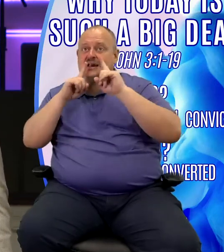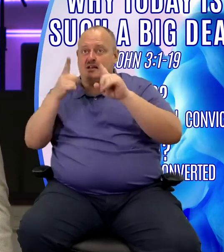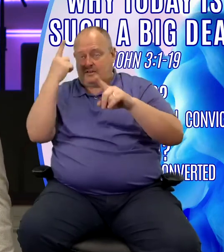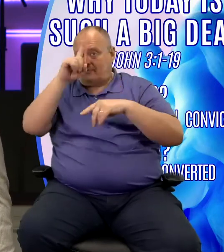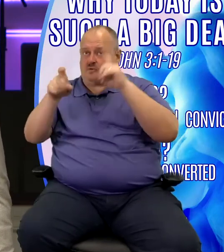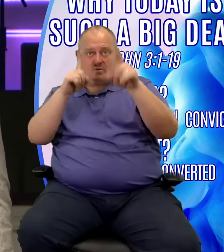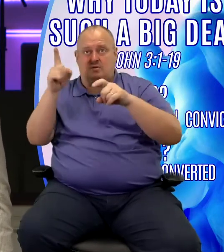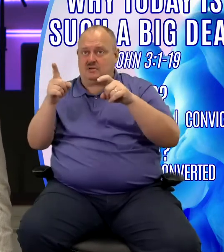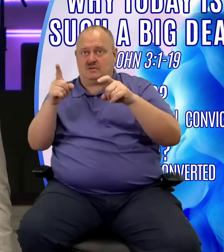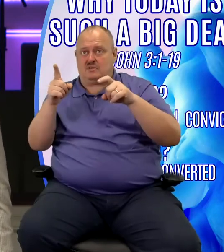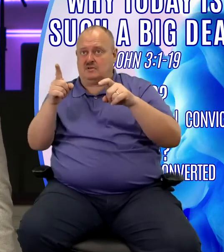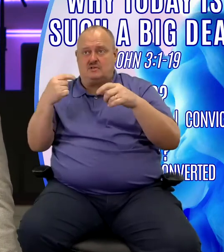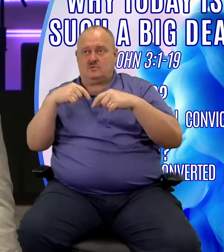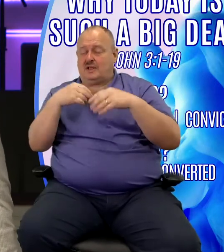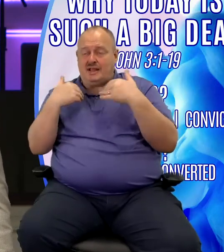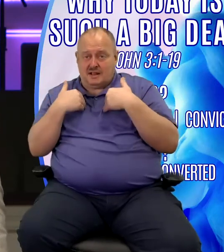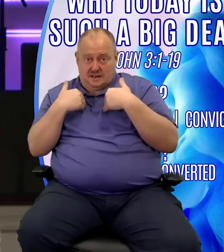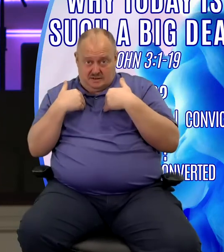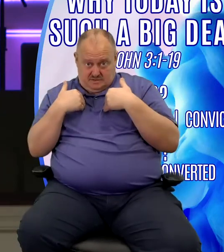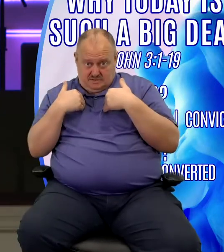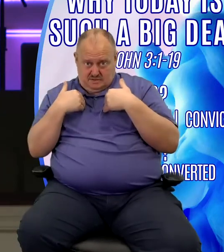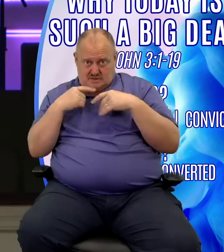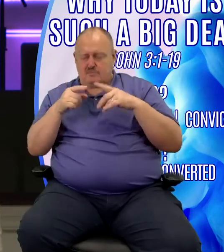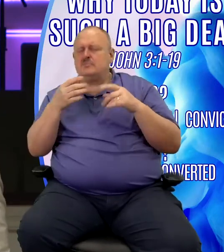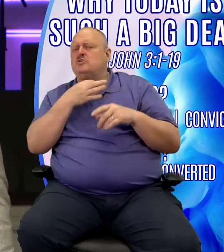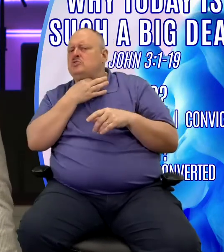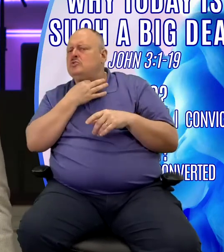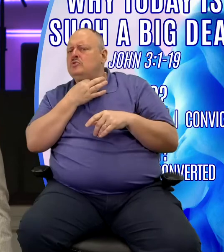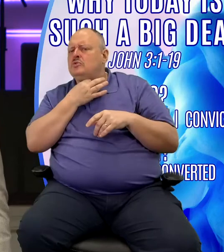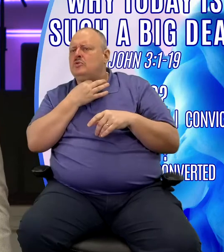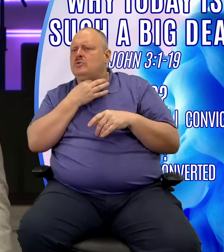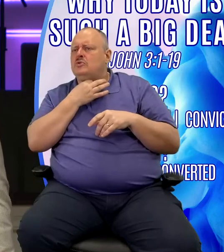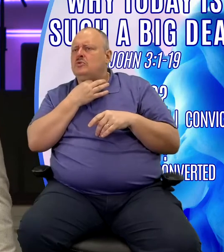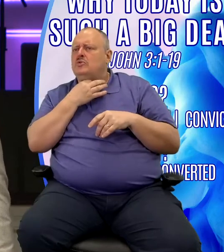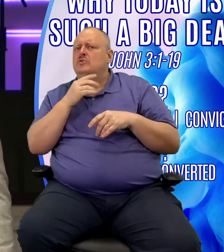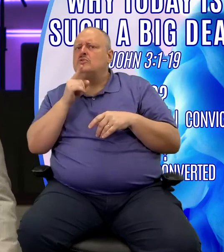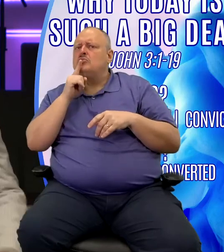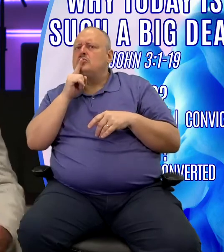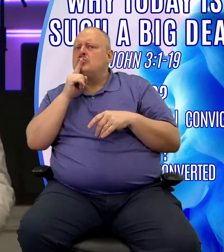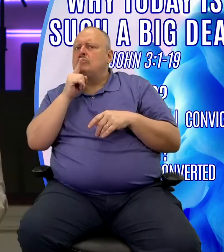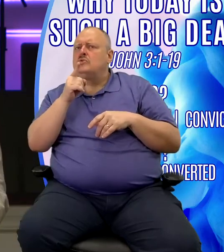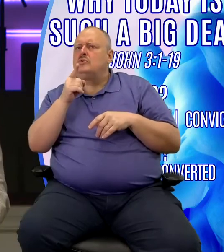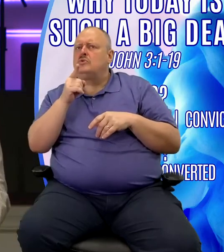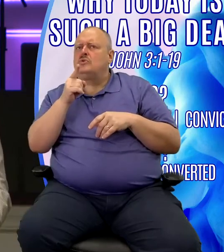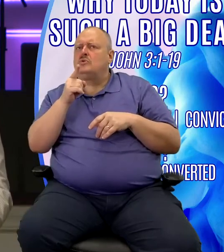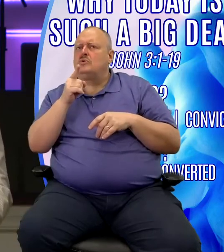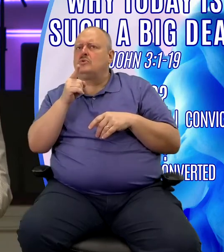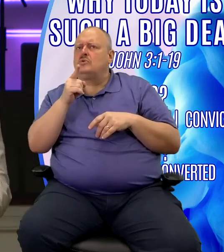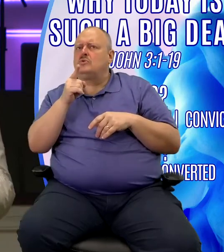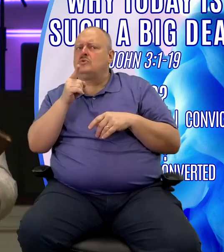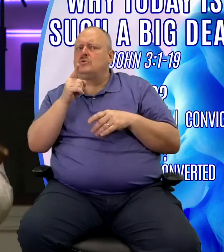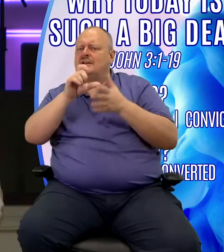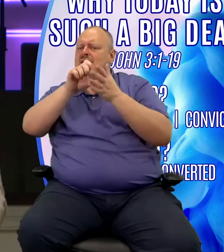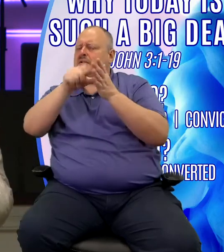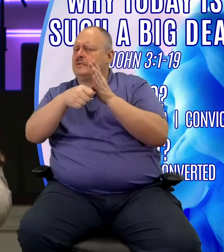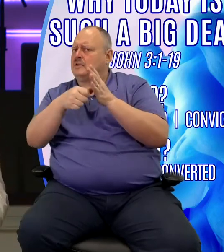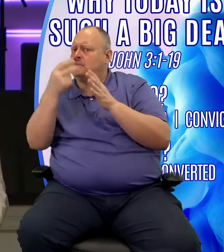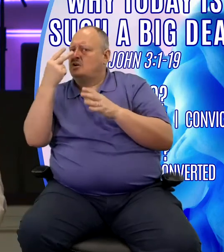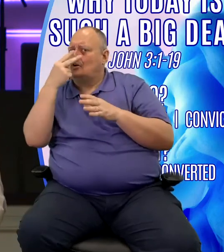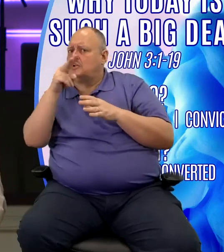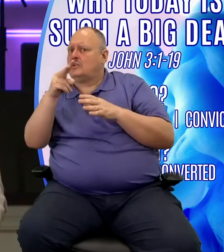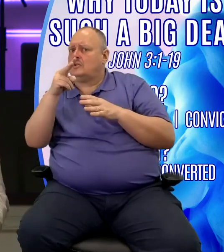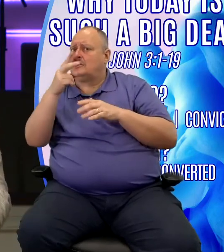questions that we had? But his curiosity would have really been, shall we say, heightened if you just look at the